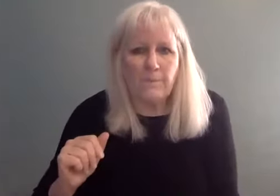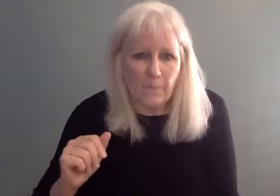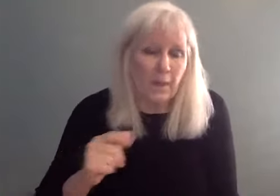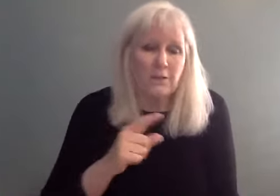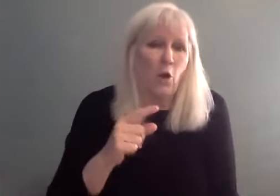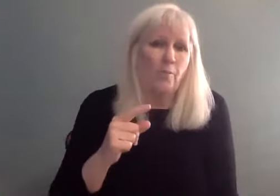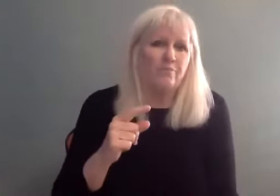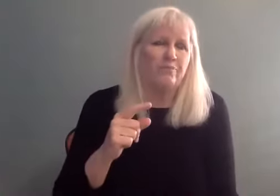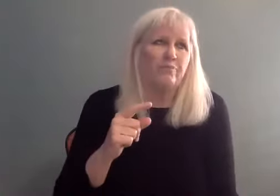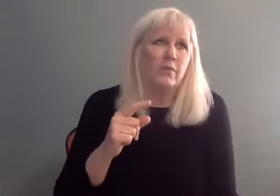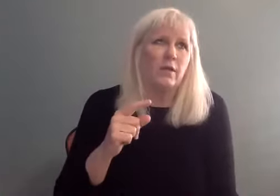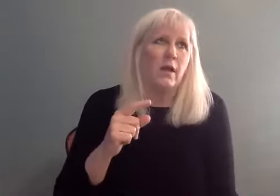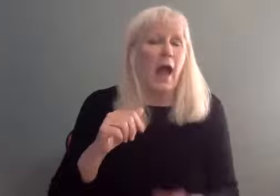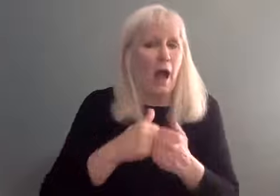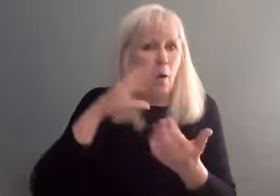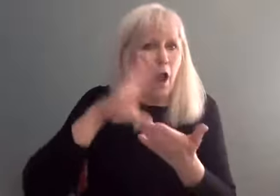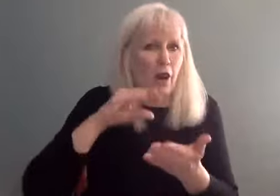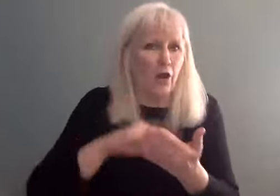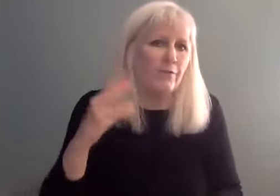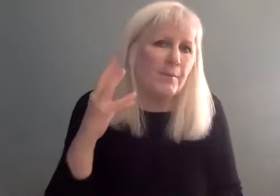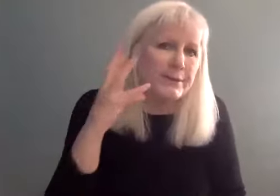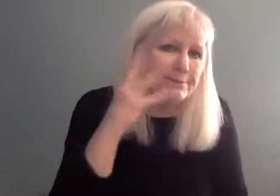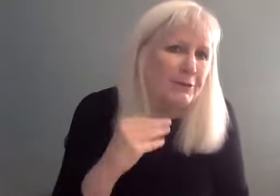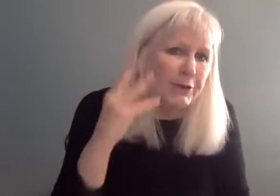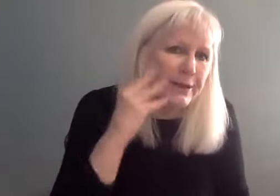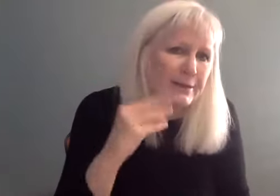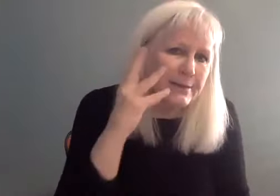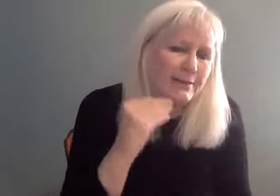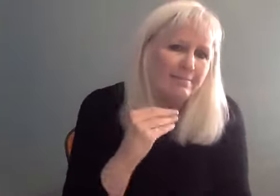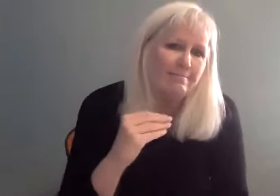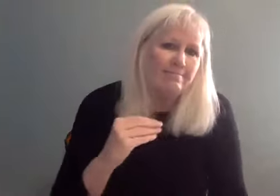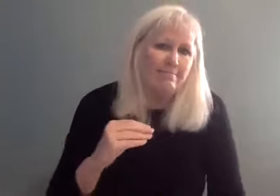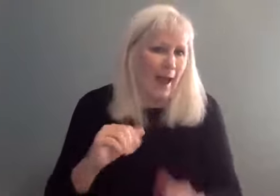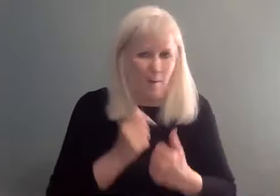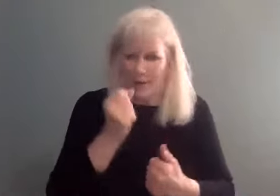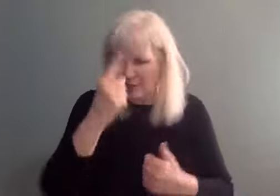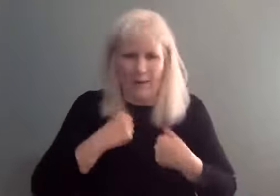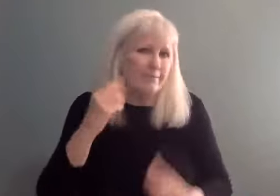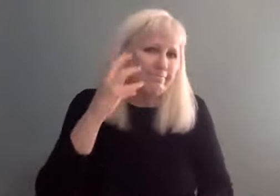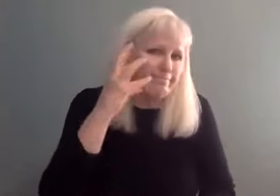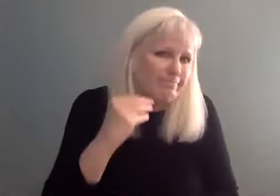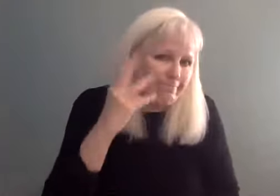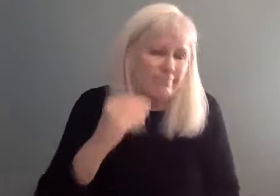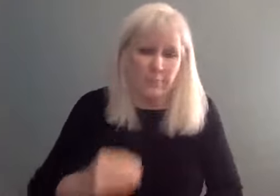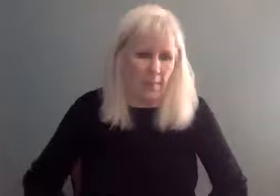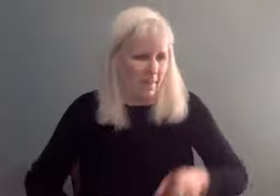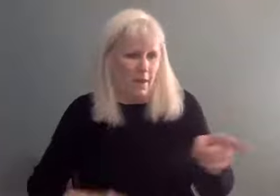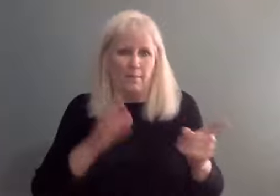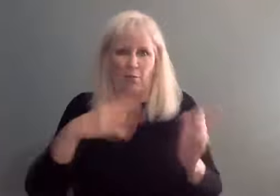person. That's the way I understand my life. And this, as we know, the big book is not, as